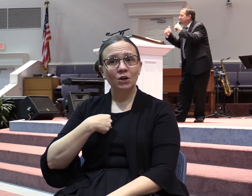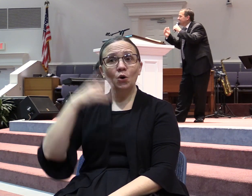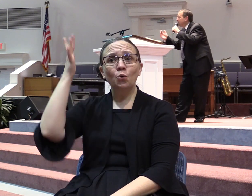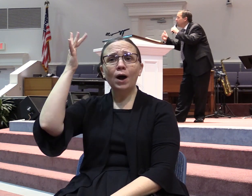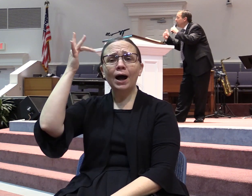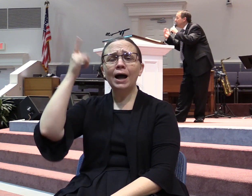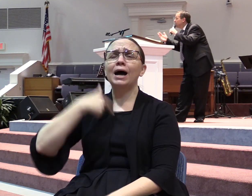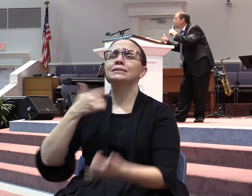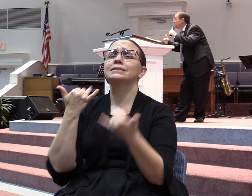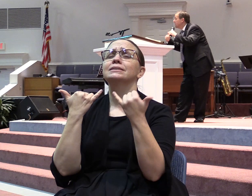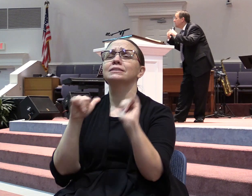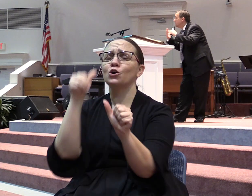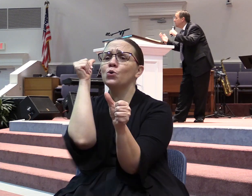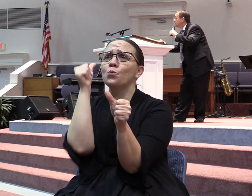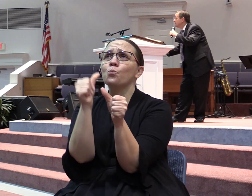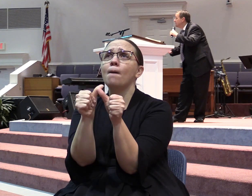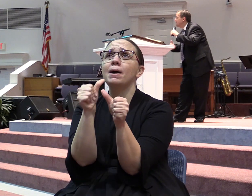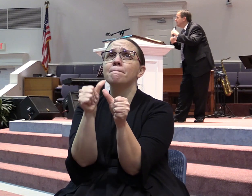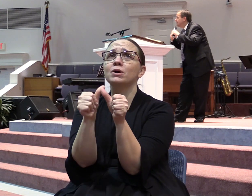Because I still remember.